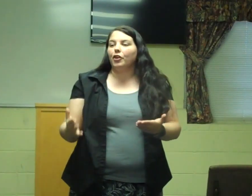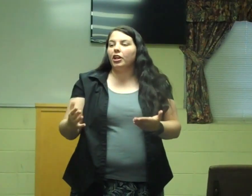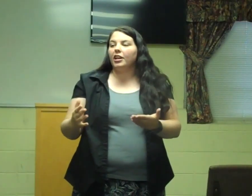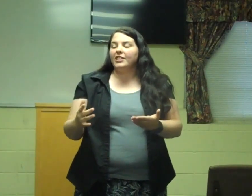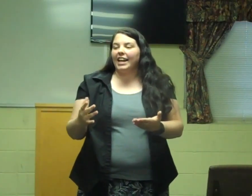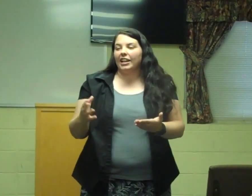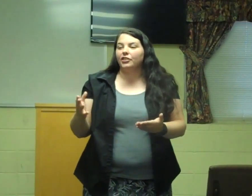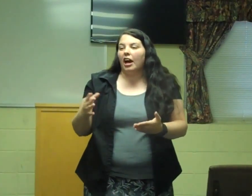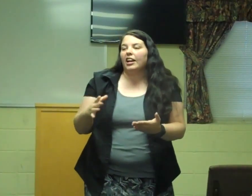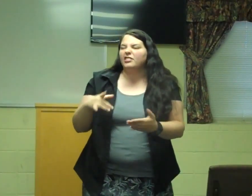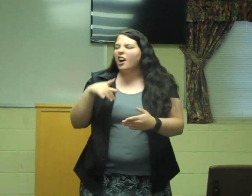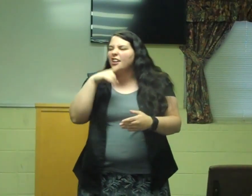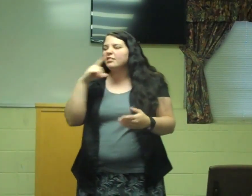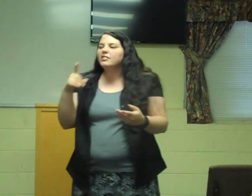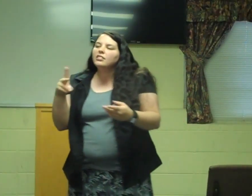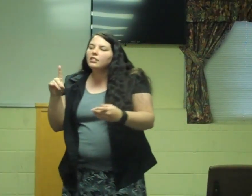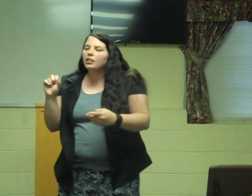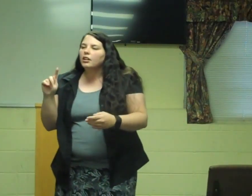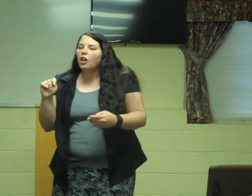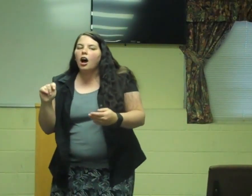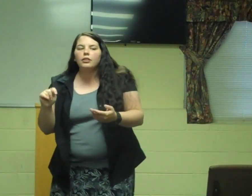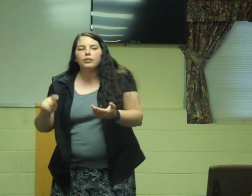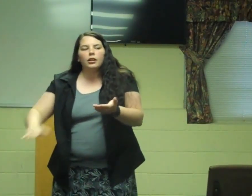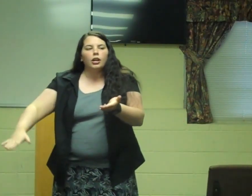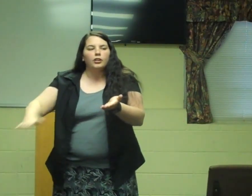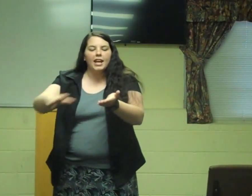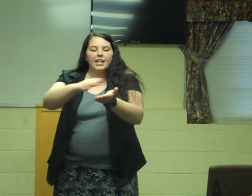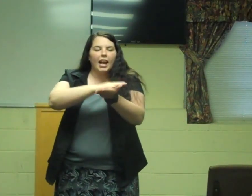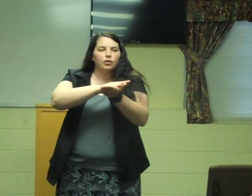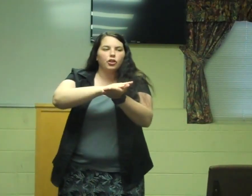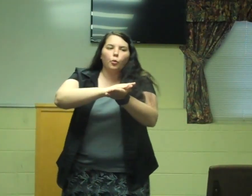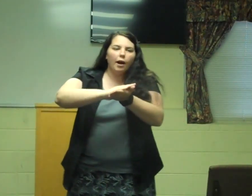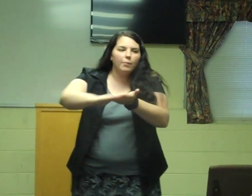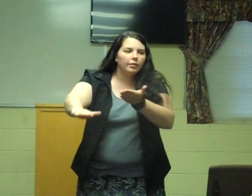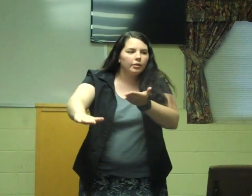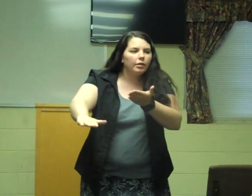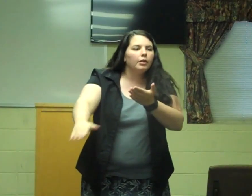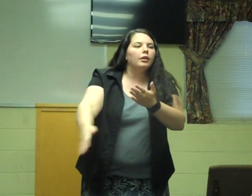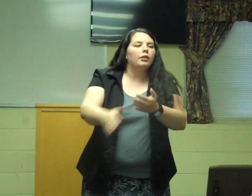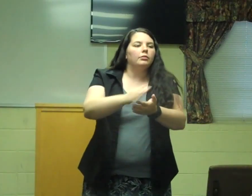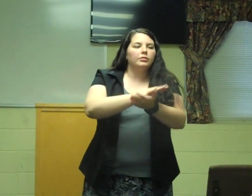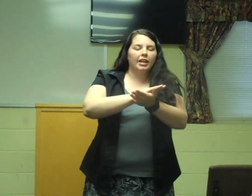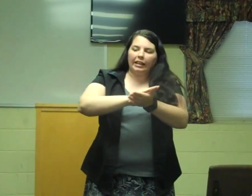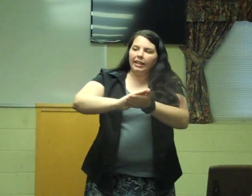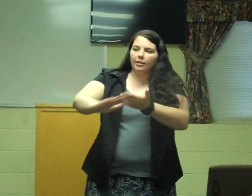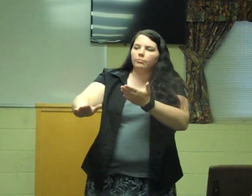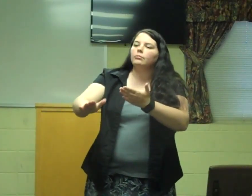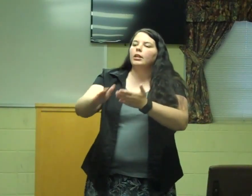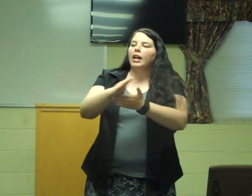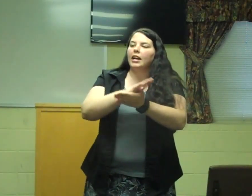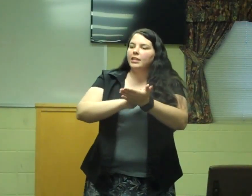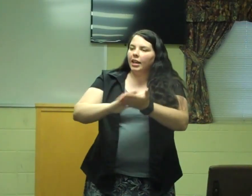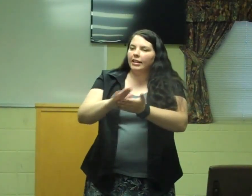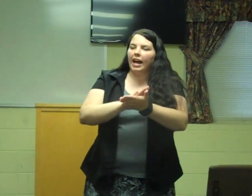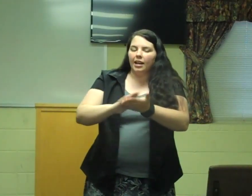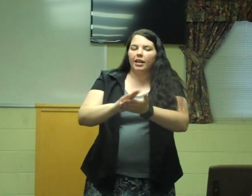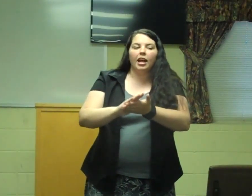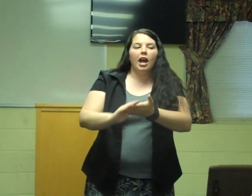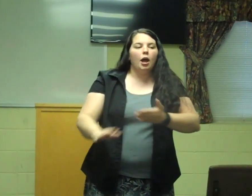you're going to take like a dust cloth, you take it and you're just going to wipe it to clean it. kind of thing, that kind of thing.